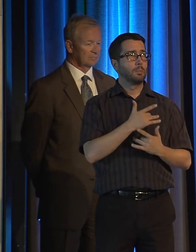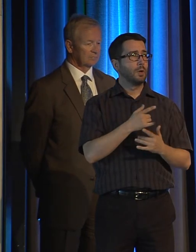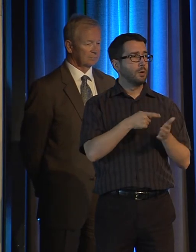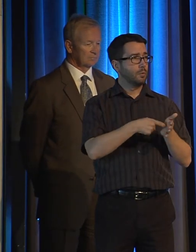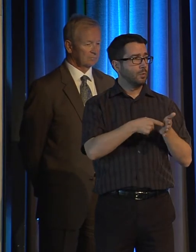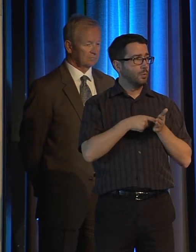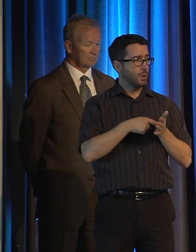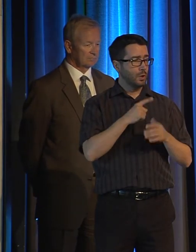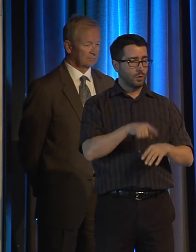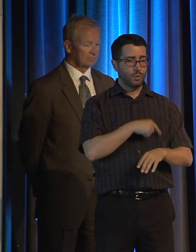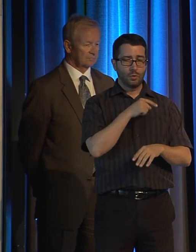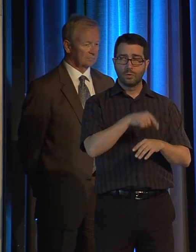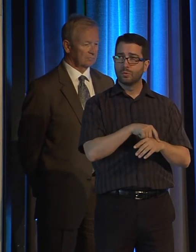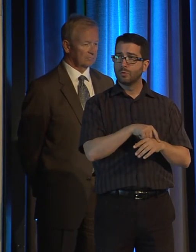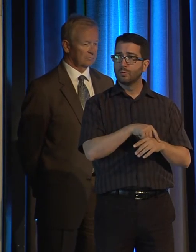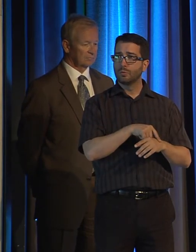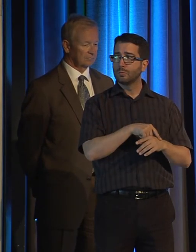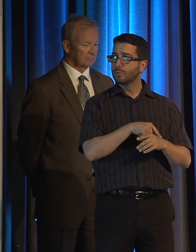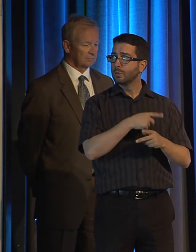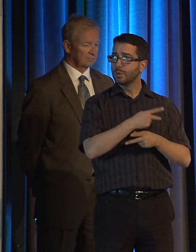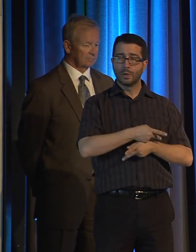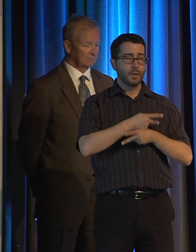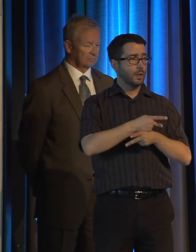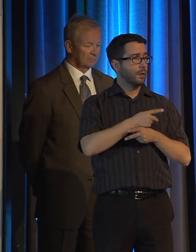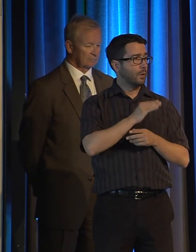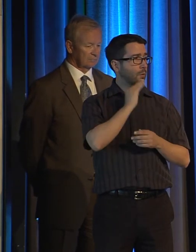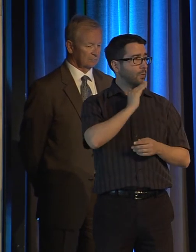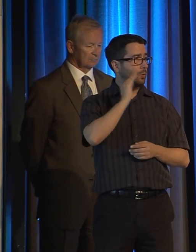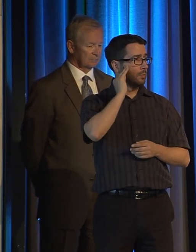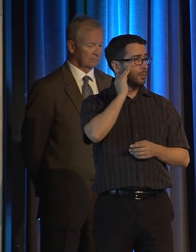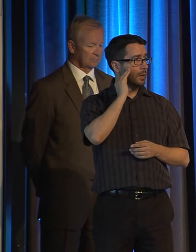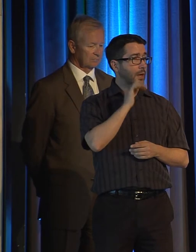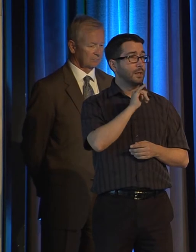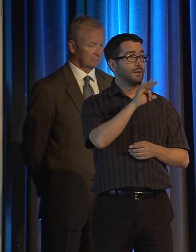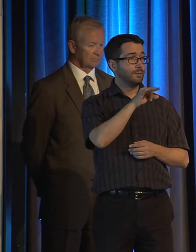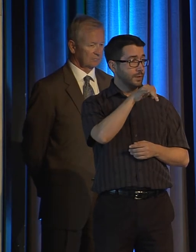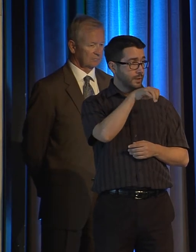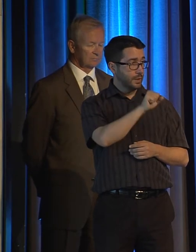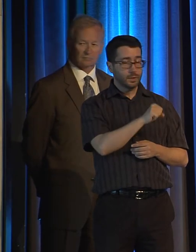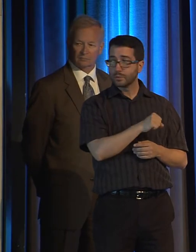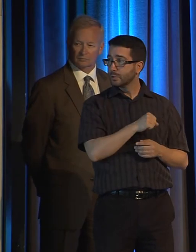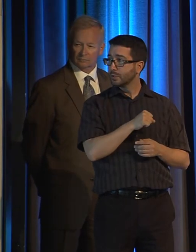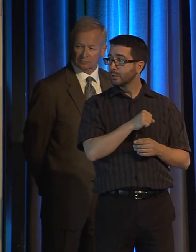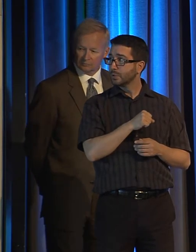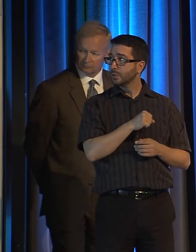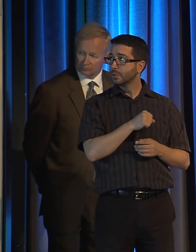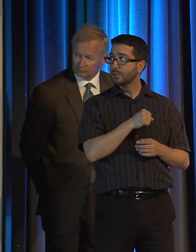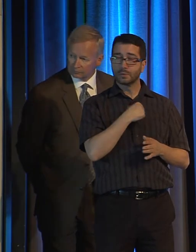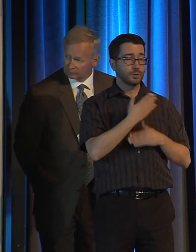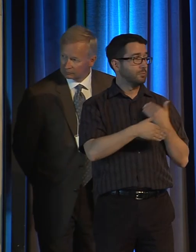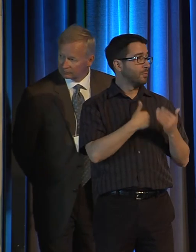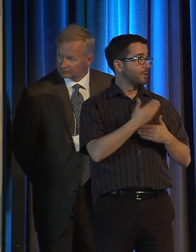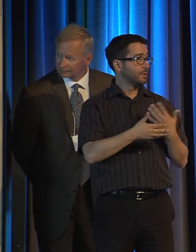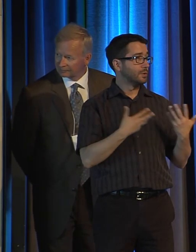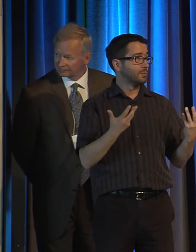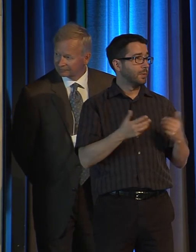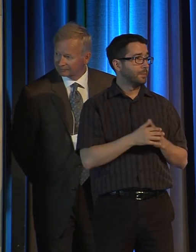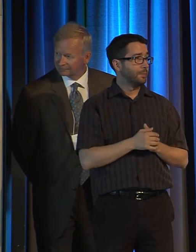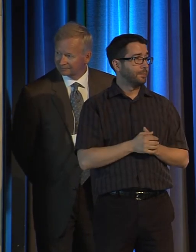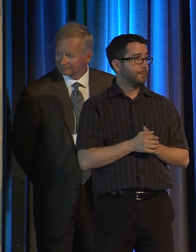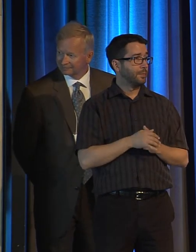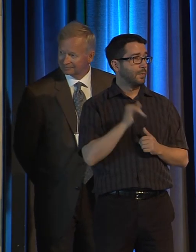long-term care residence, and what's the process to get you there, which also includes working with the sector.